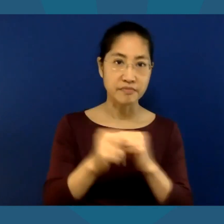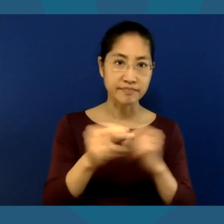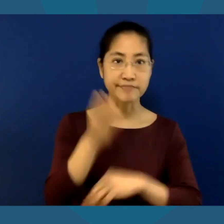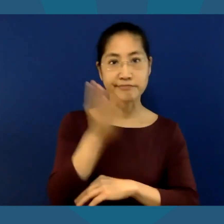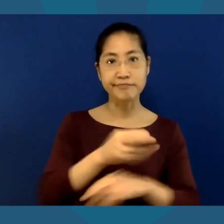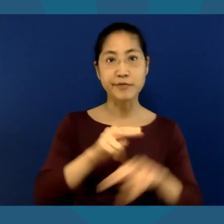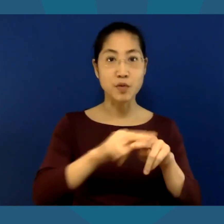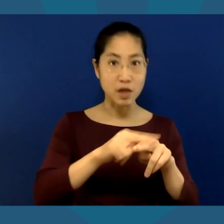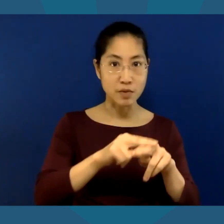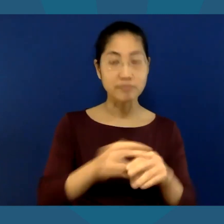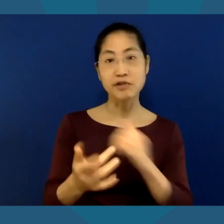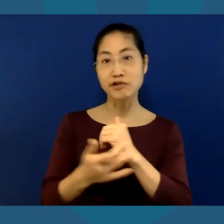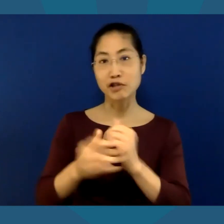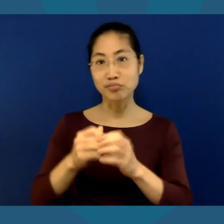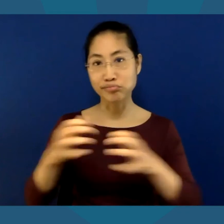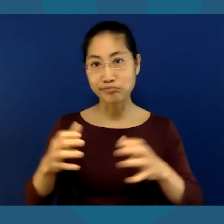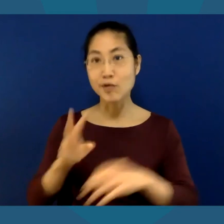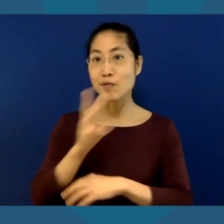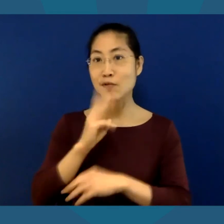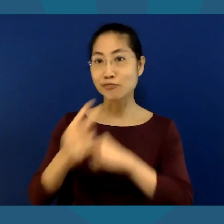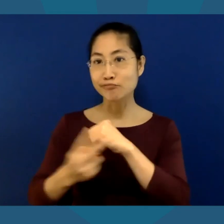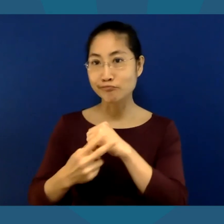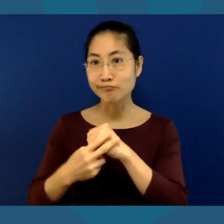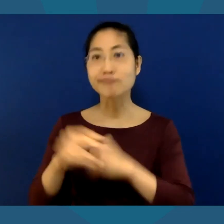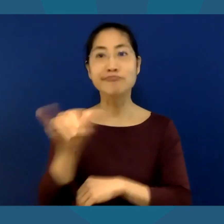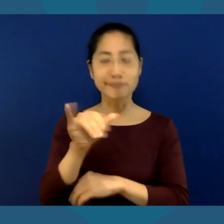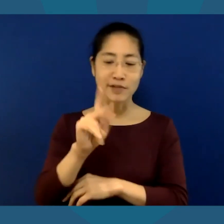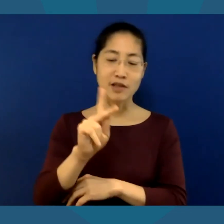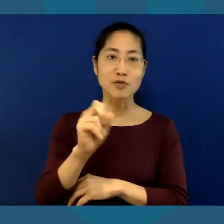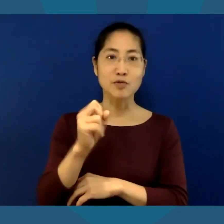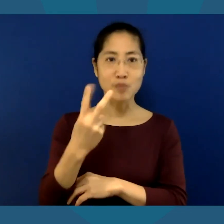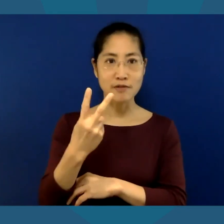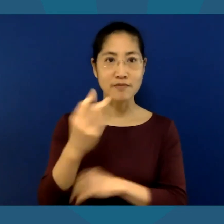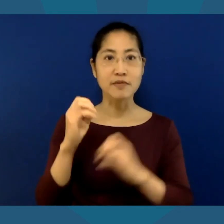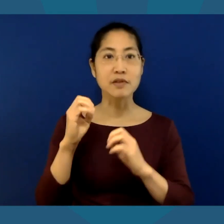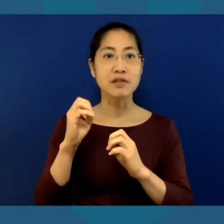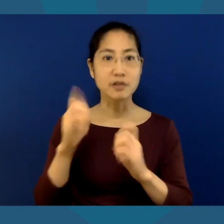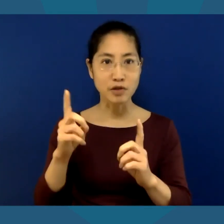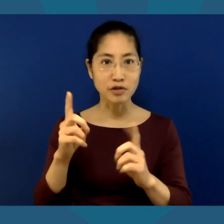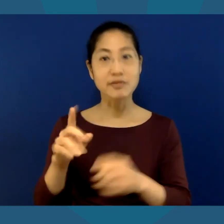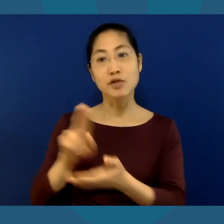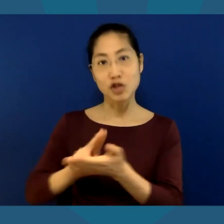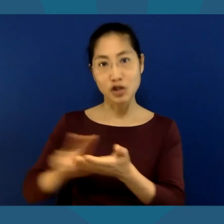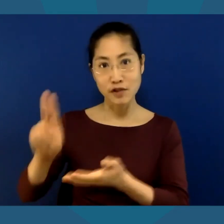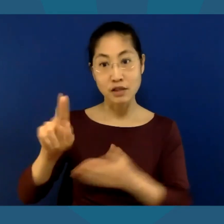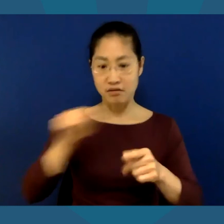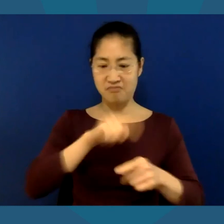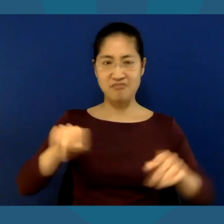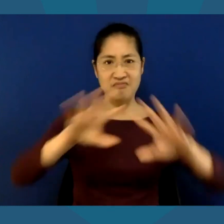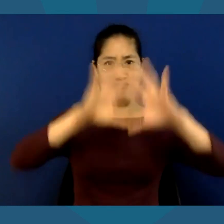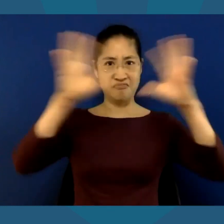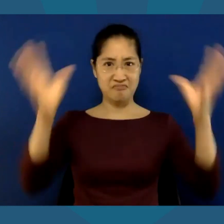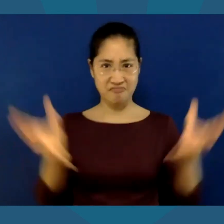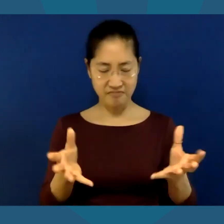railways, technology growth, water conservation, as well as